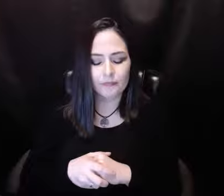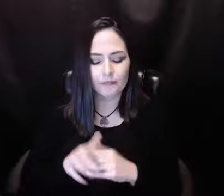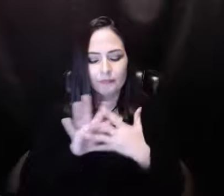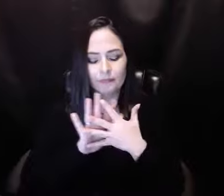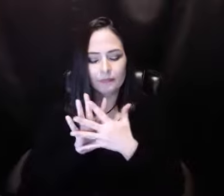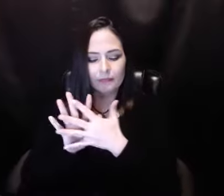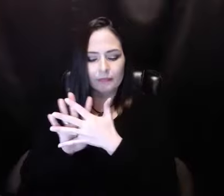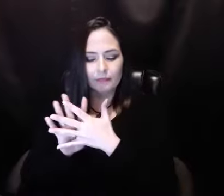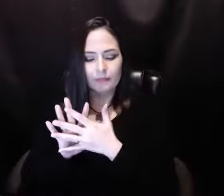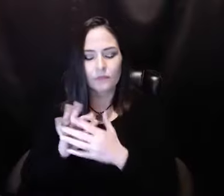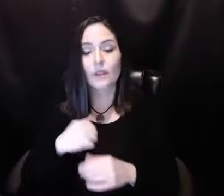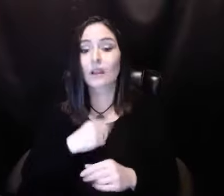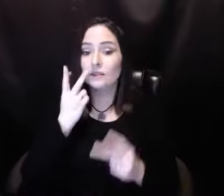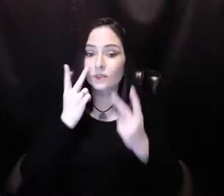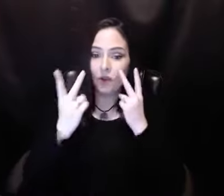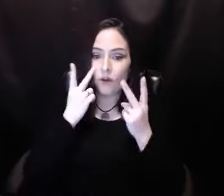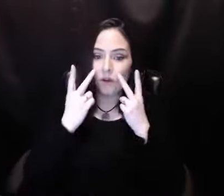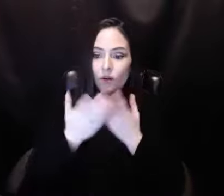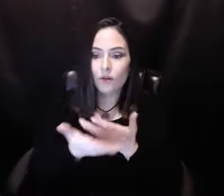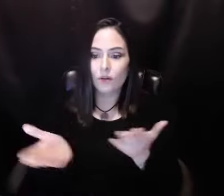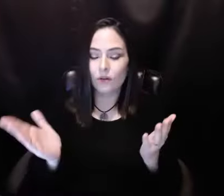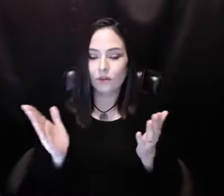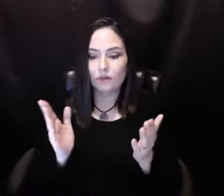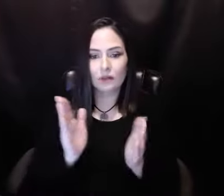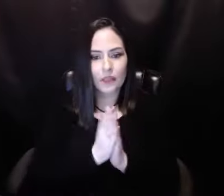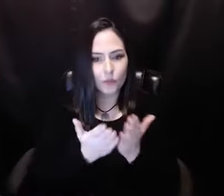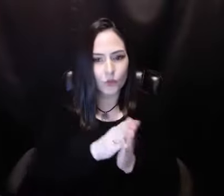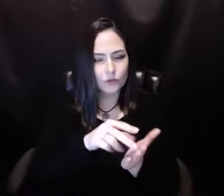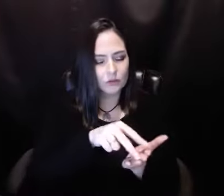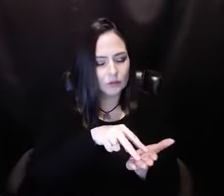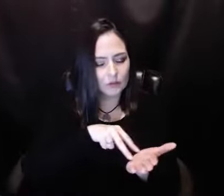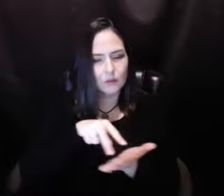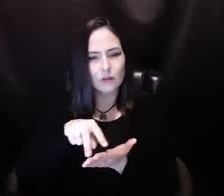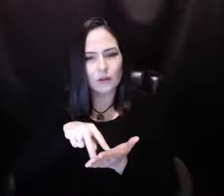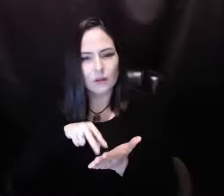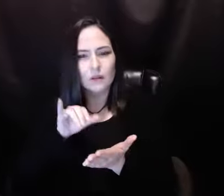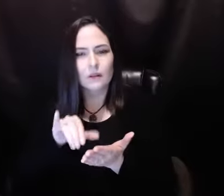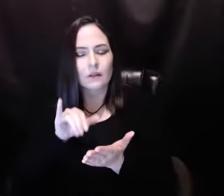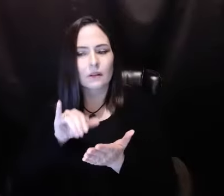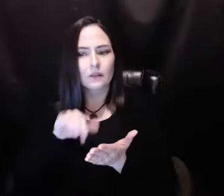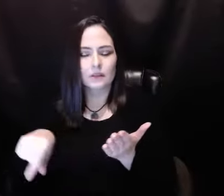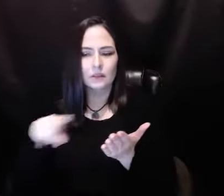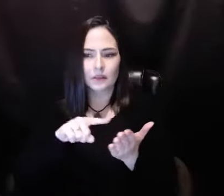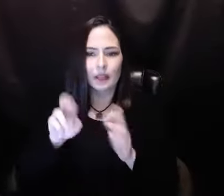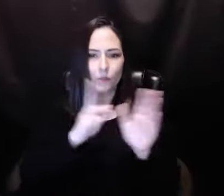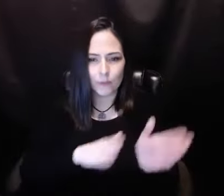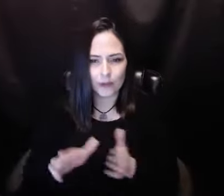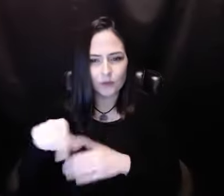On the other side, I was shocked because I saw the God in the literature, power greater